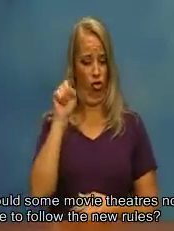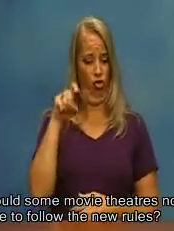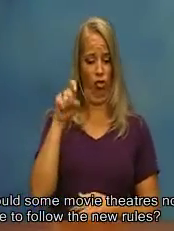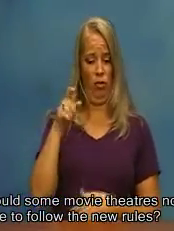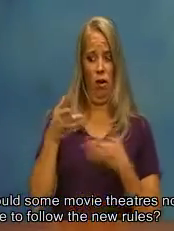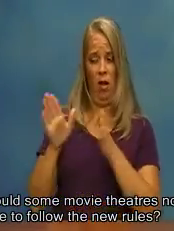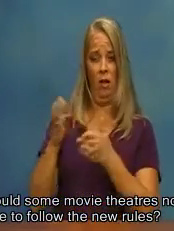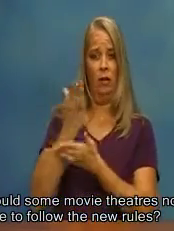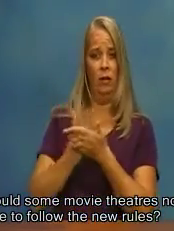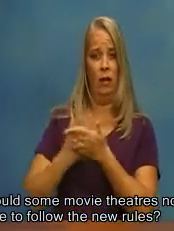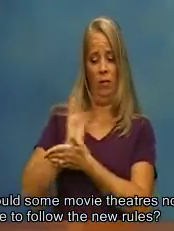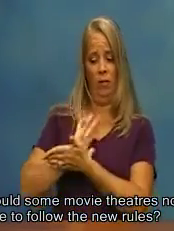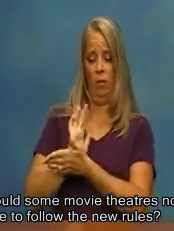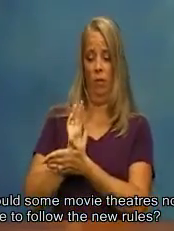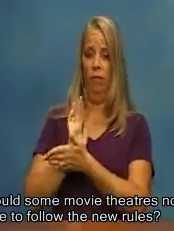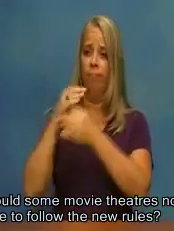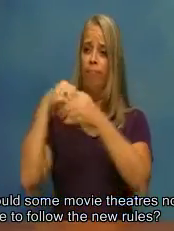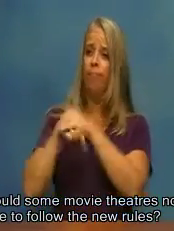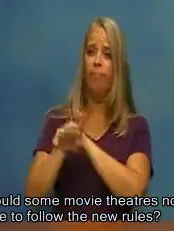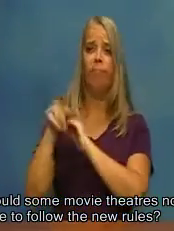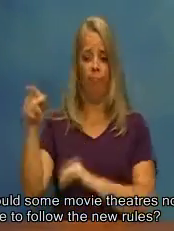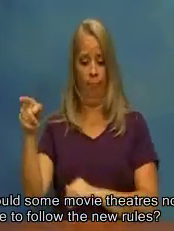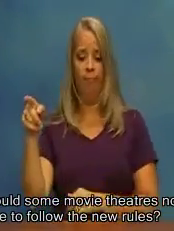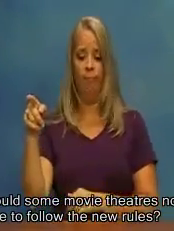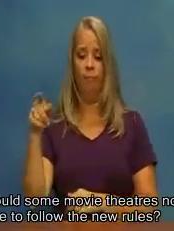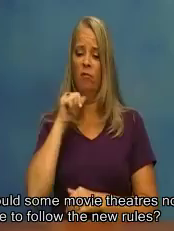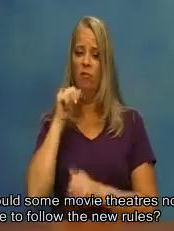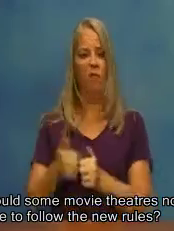Should some movie theaters not have to follow the new rules?